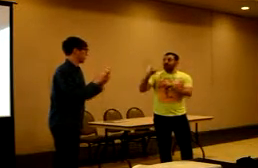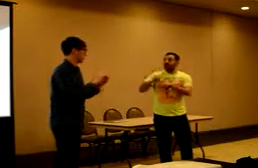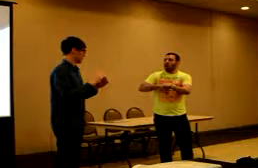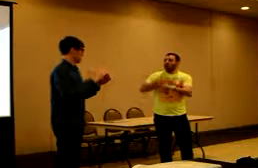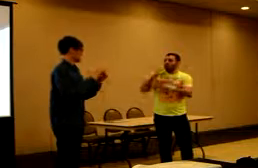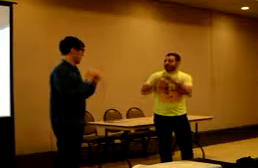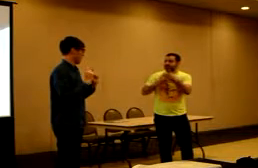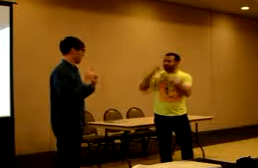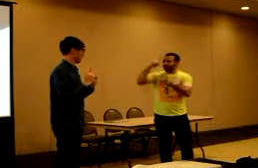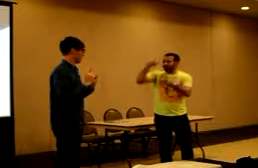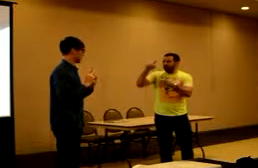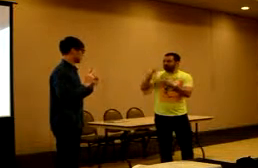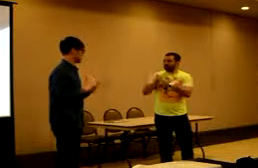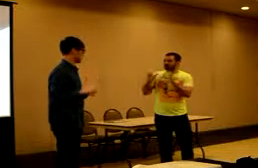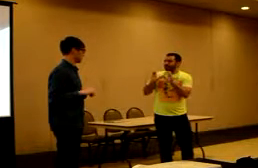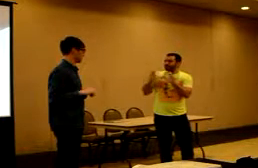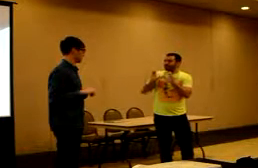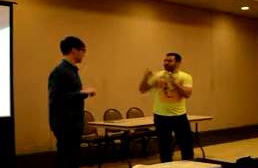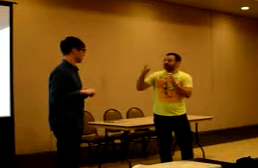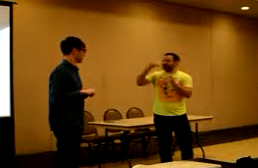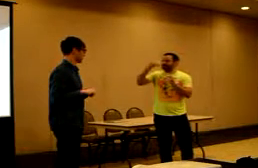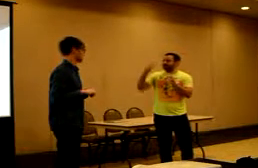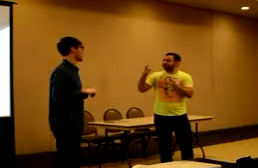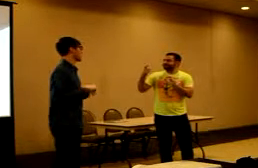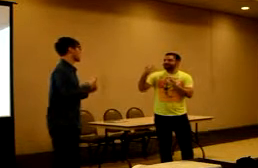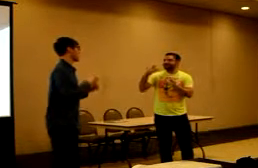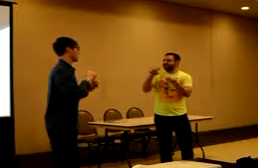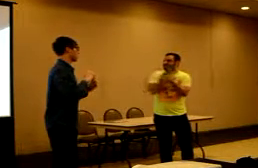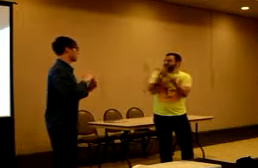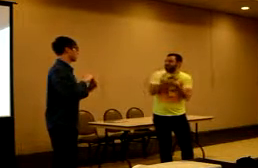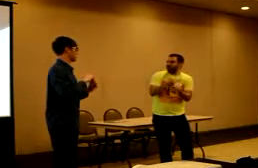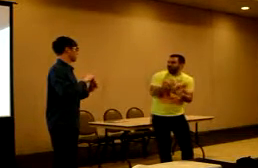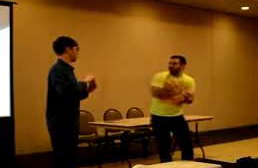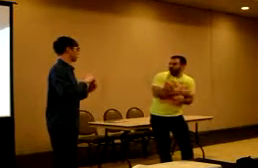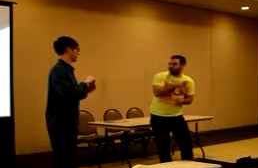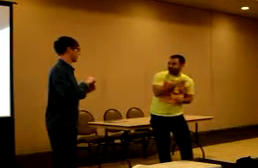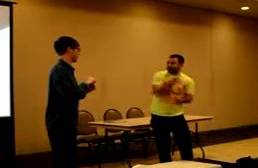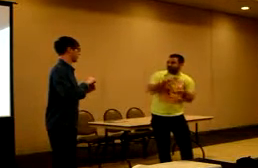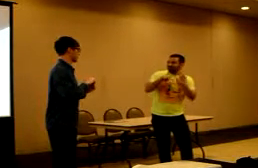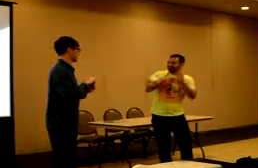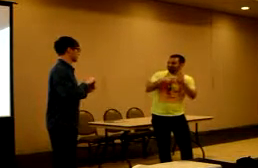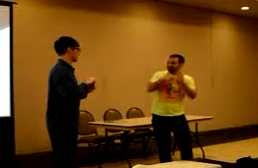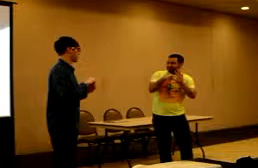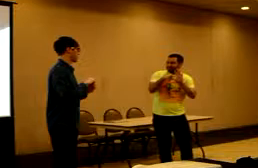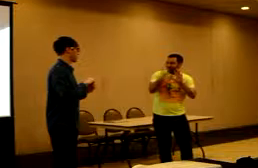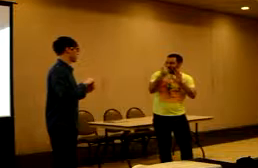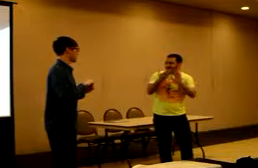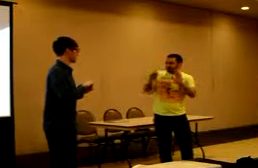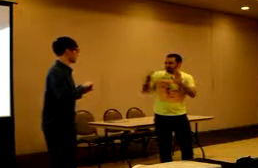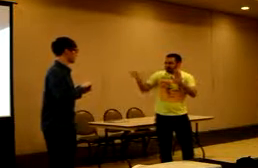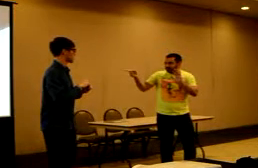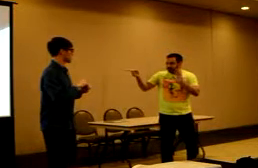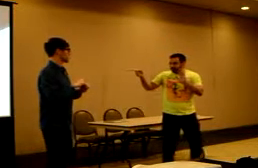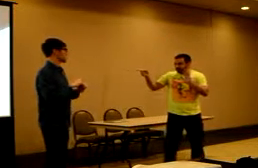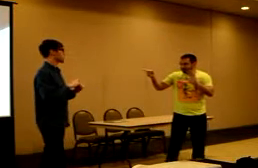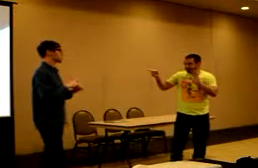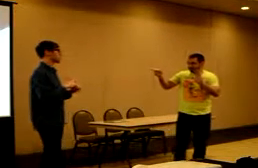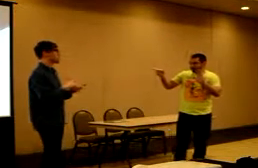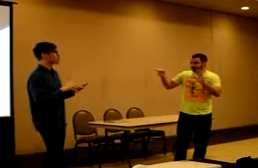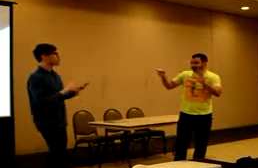get the license. But what's the process for getting certified? Because you have to be certified. That's the one negative,